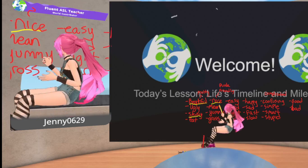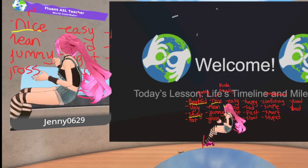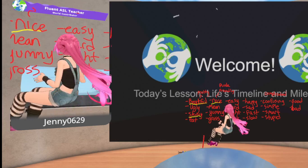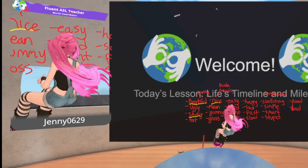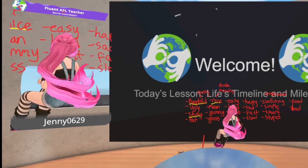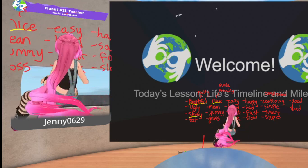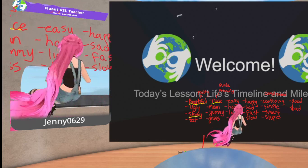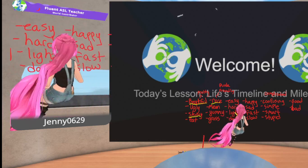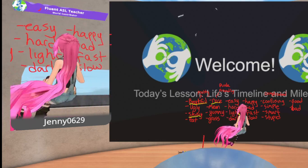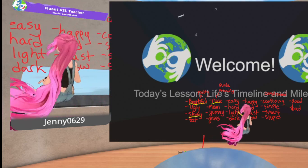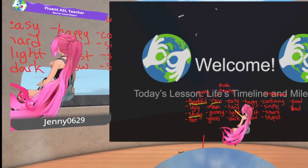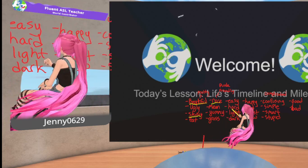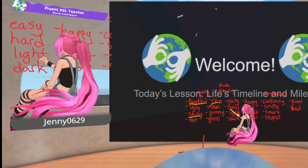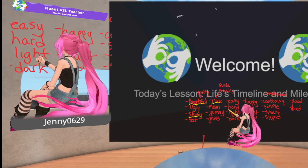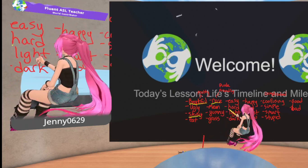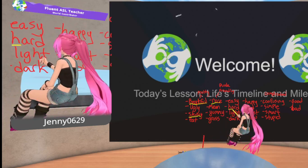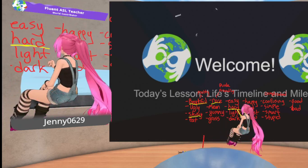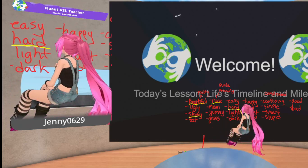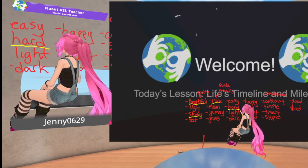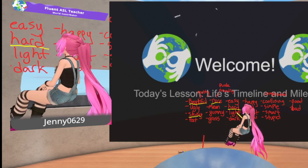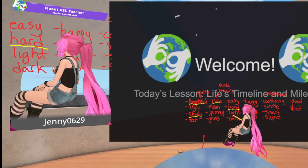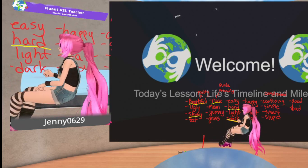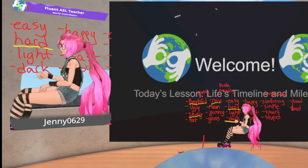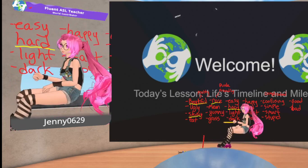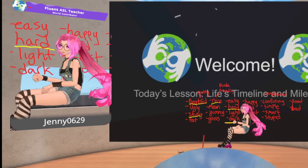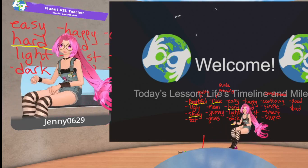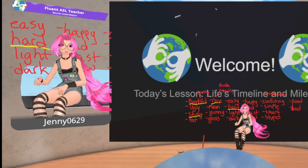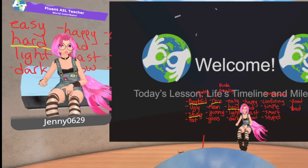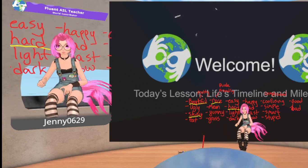Nice. Good. What about... Ooh, this